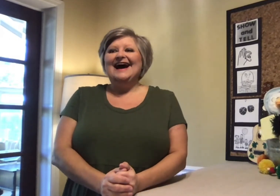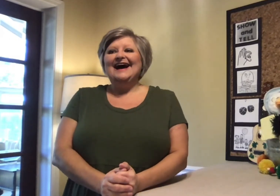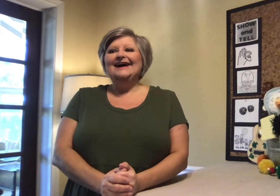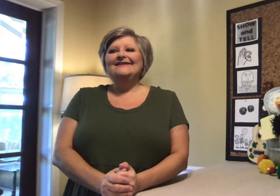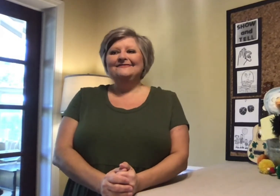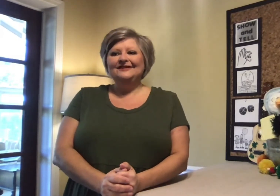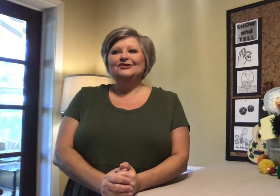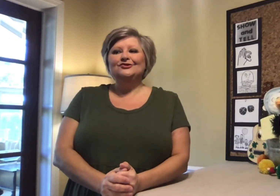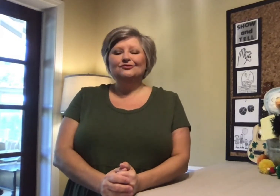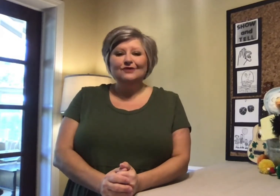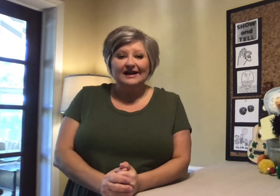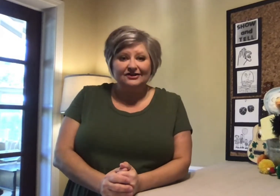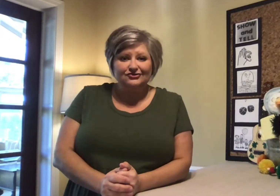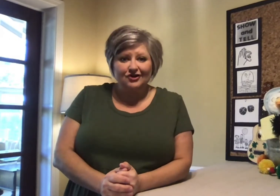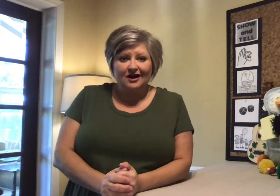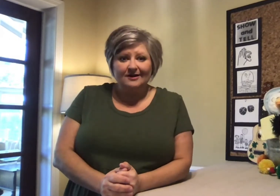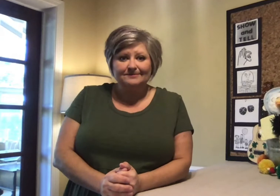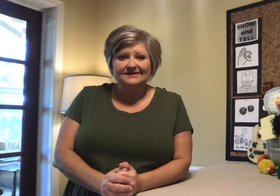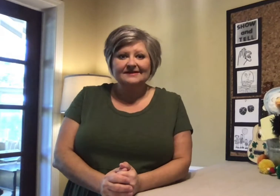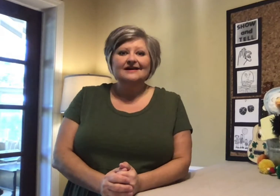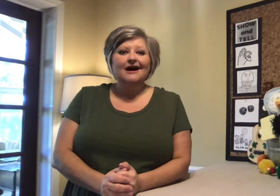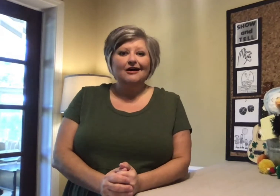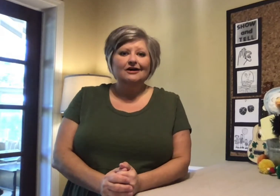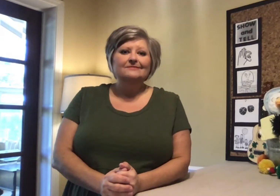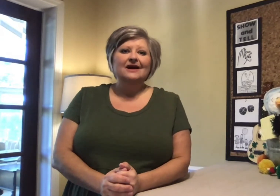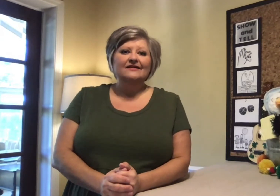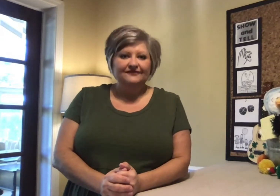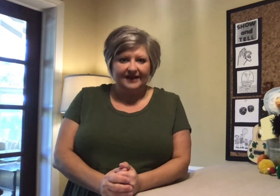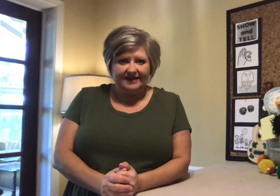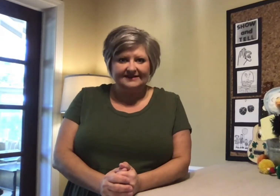I feel raindrops on my face.